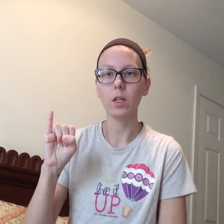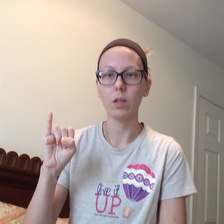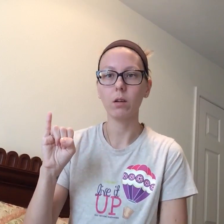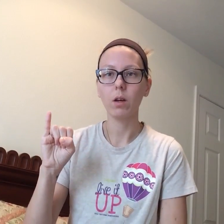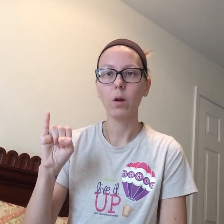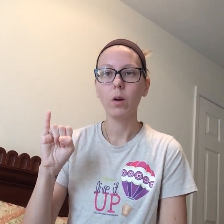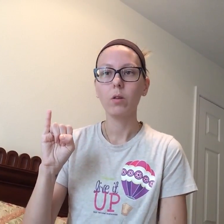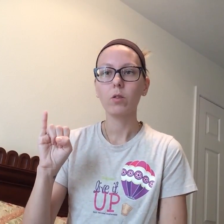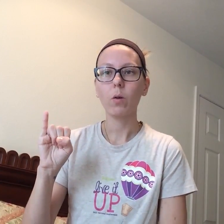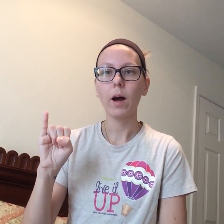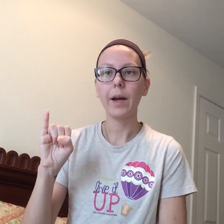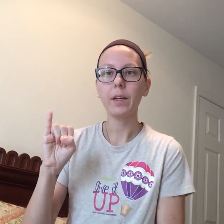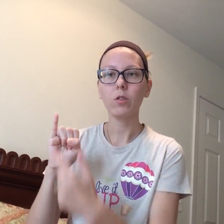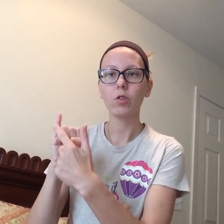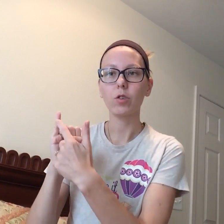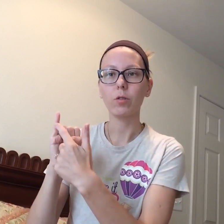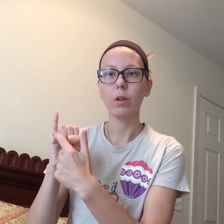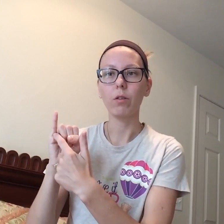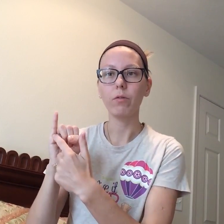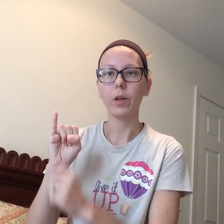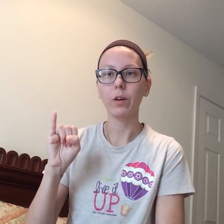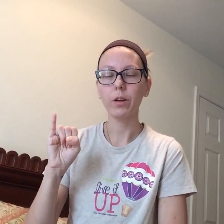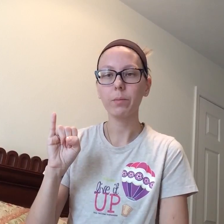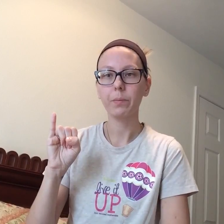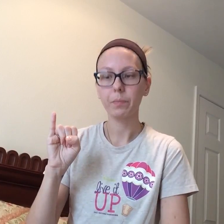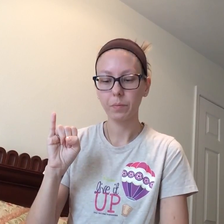in. So I is just your little finger.